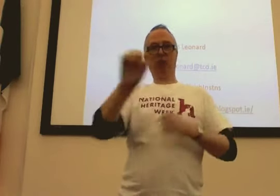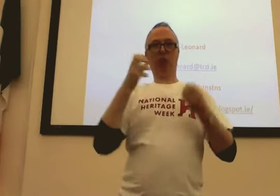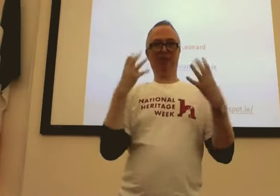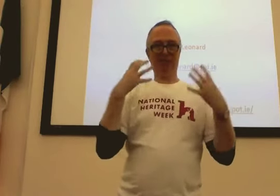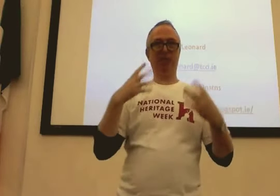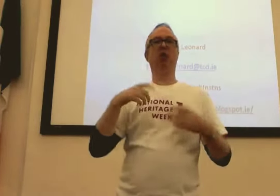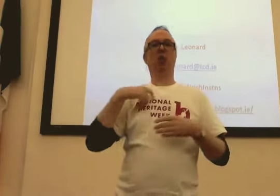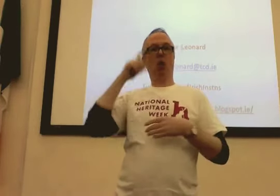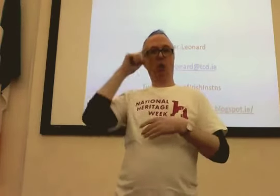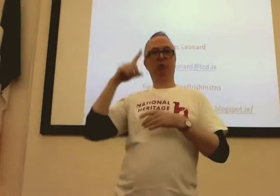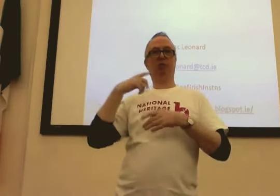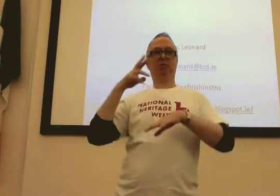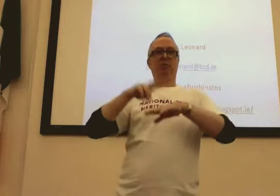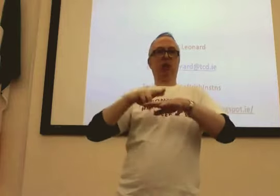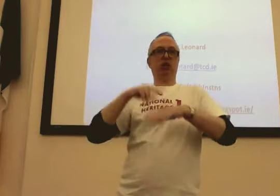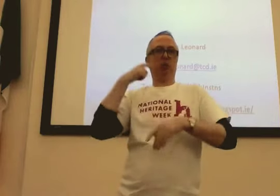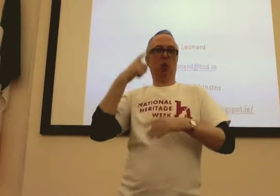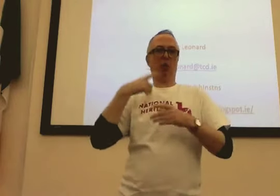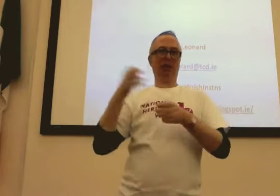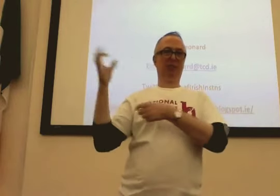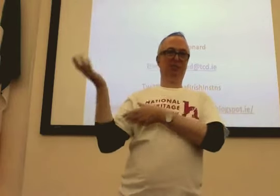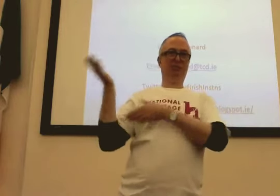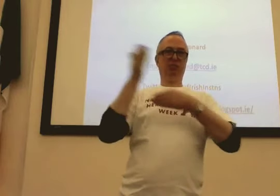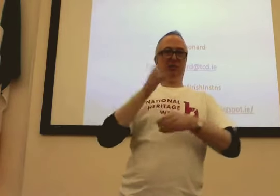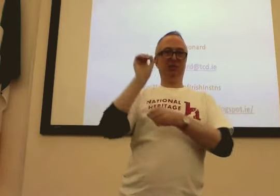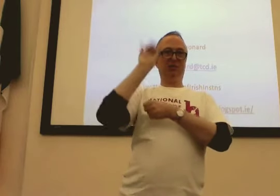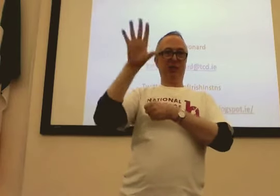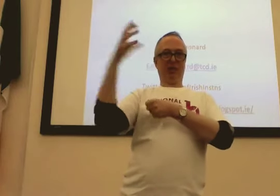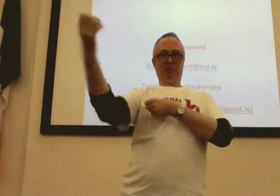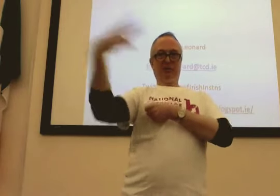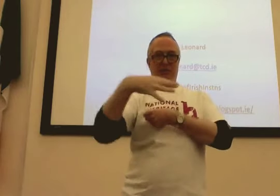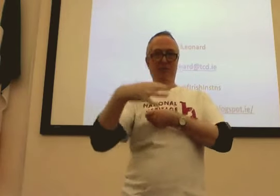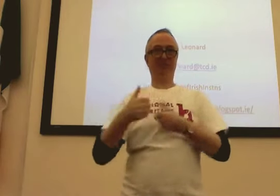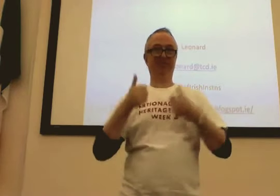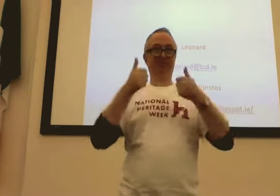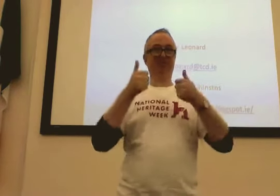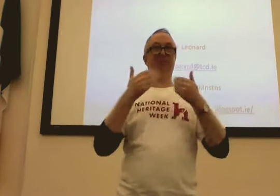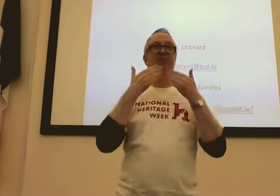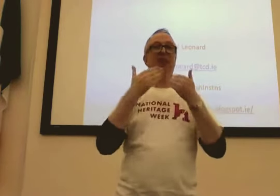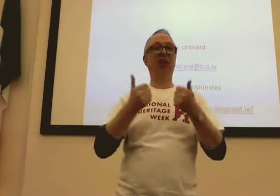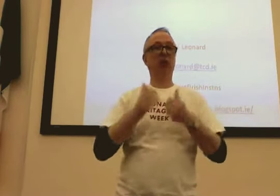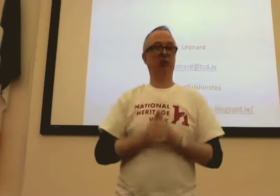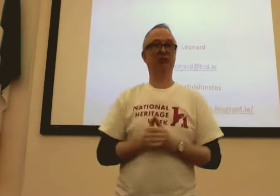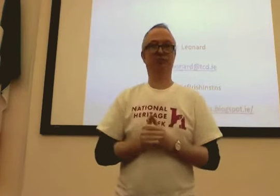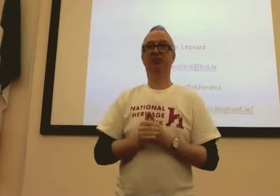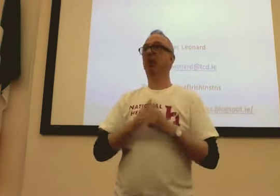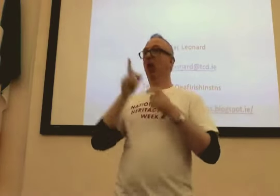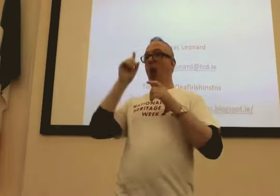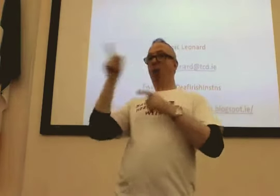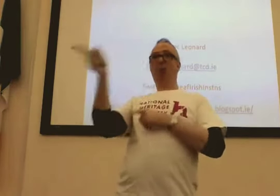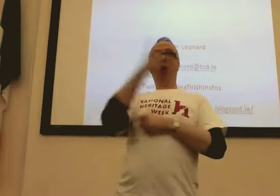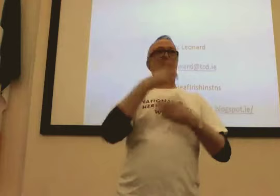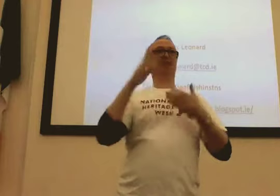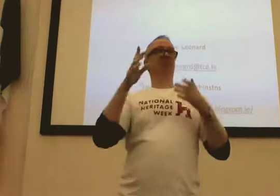to implement all your feedback. So hopefully for tomorrow evening we can bring an extra light and the lighting will be